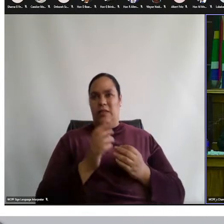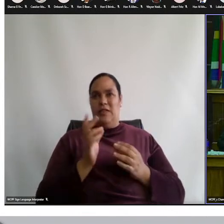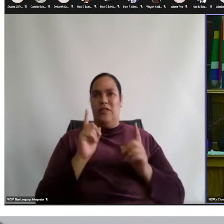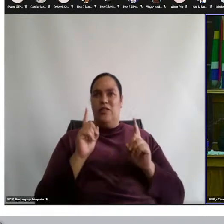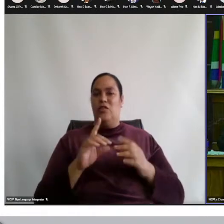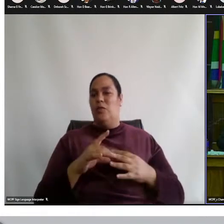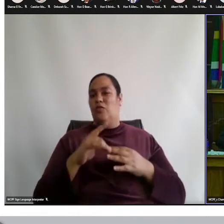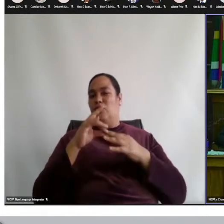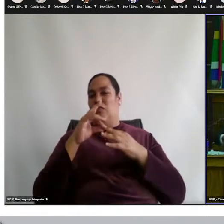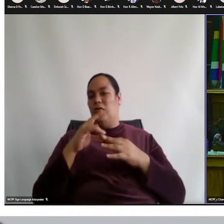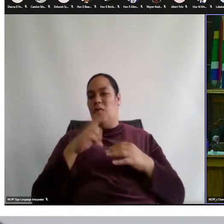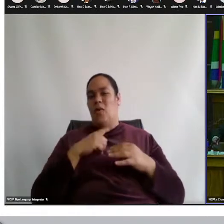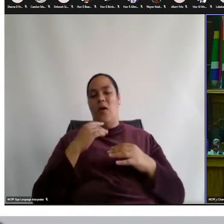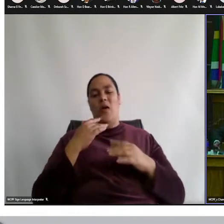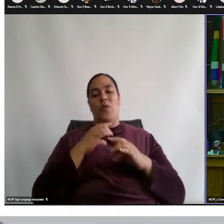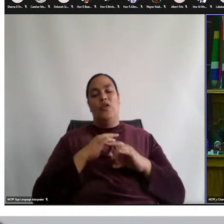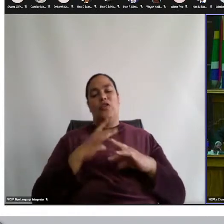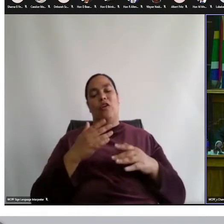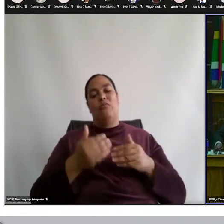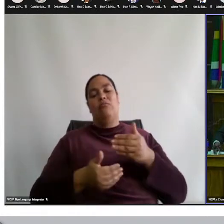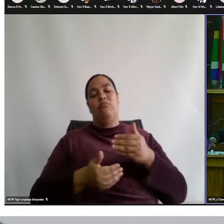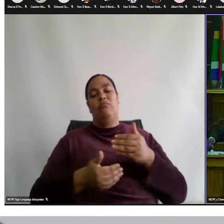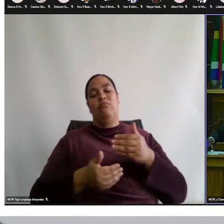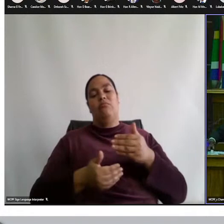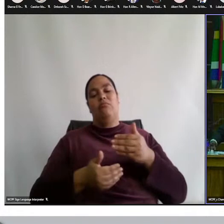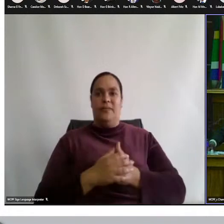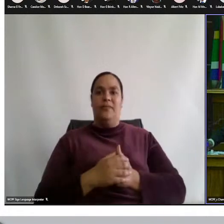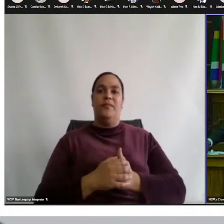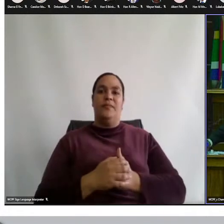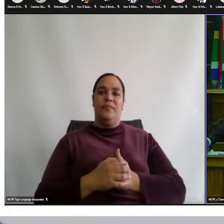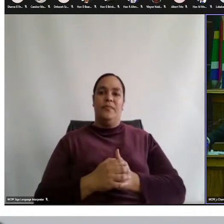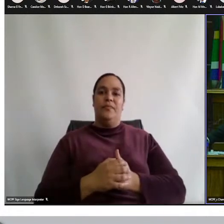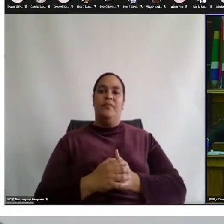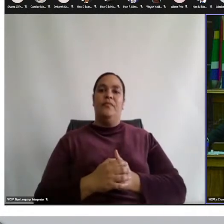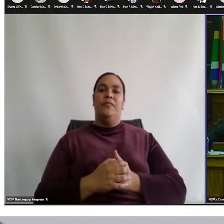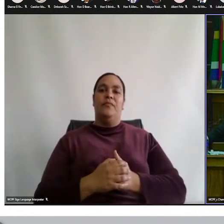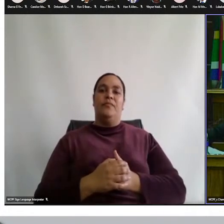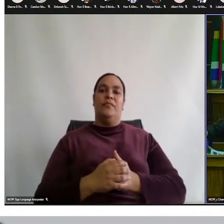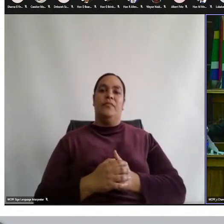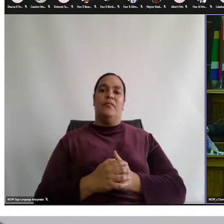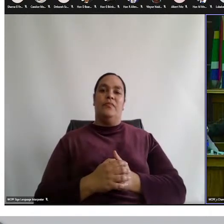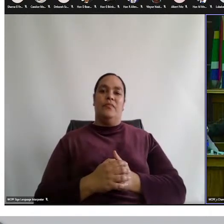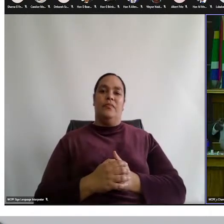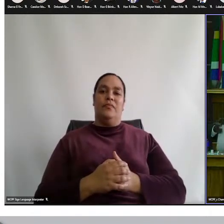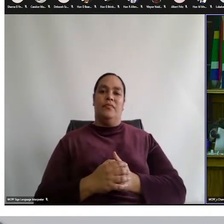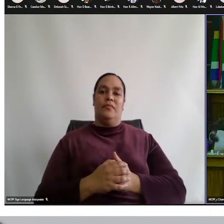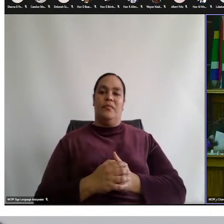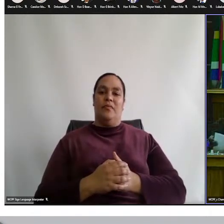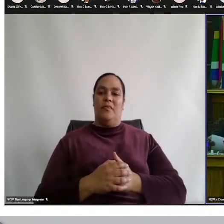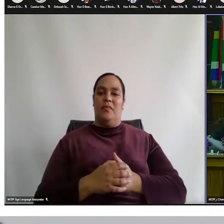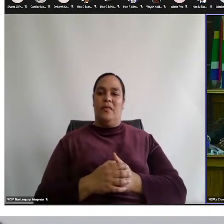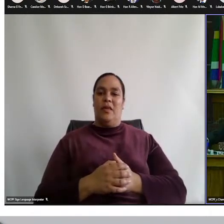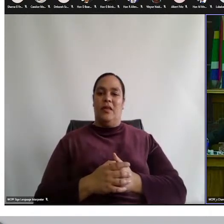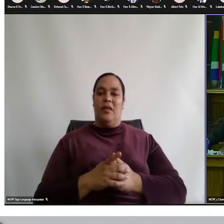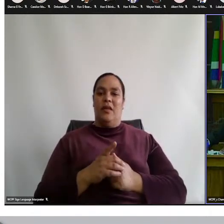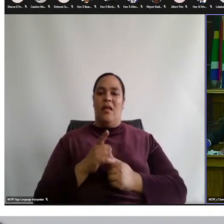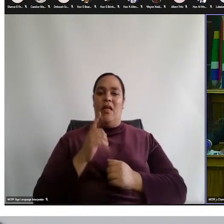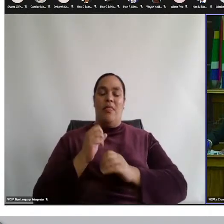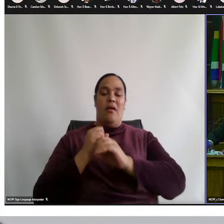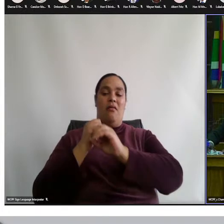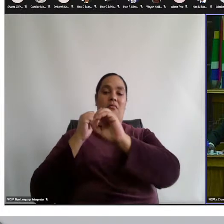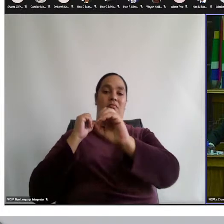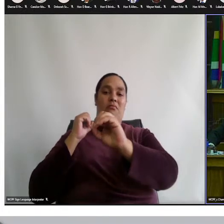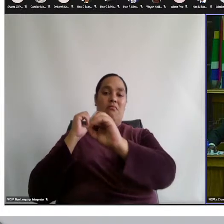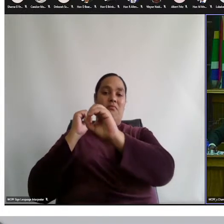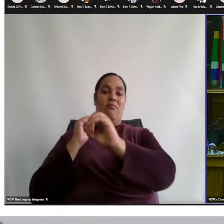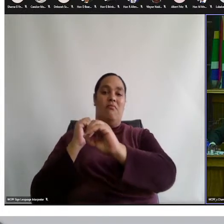as we began with the proceedings today, that the Mace was not carried by the sergeant